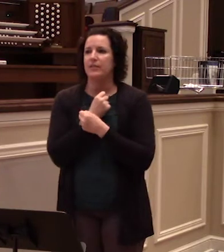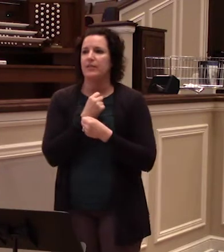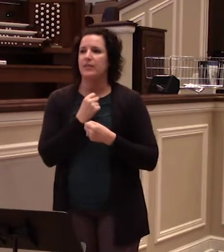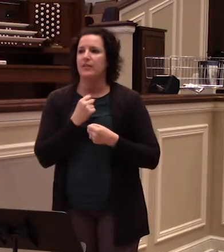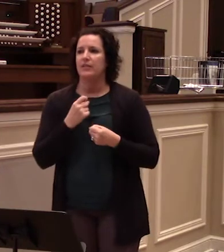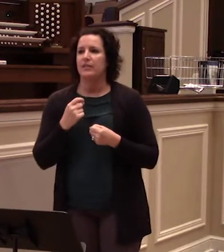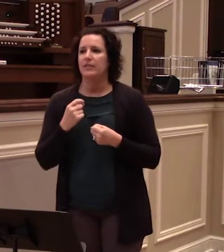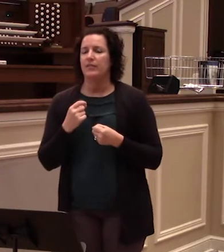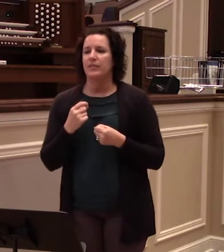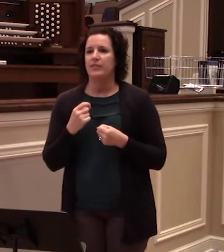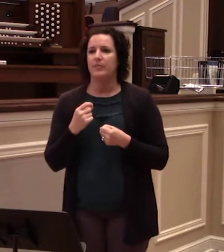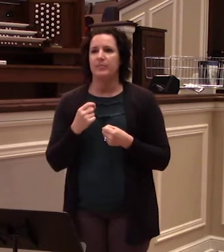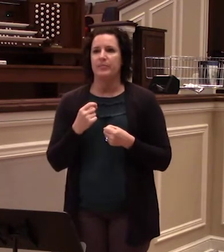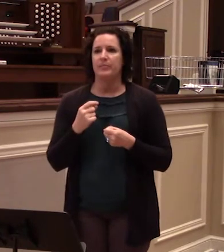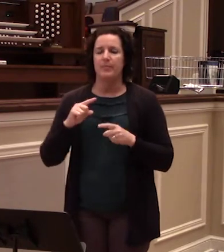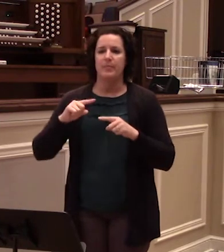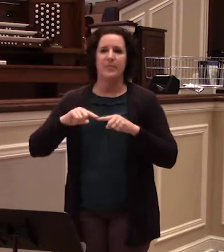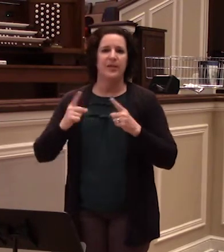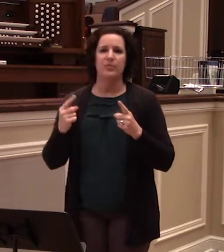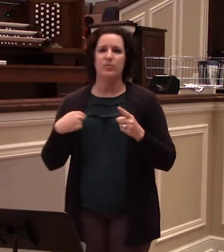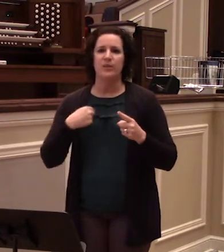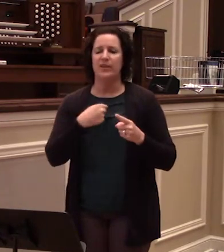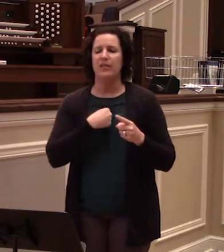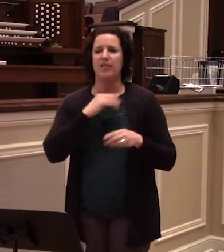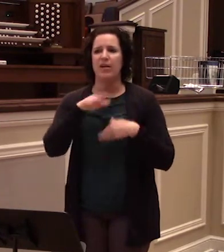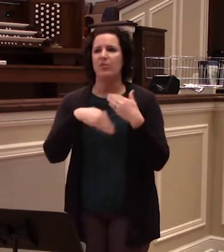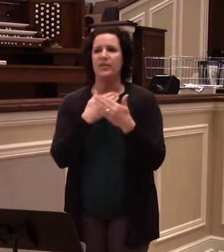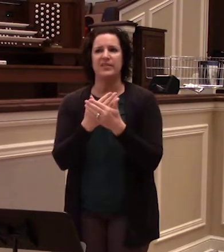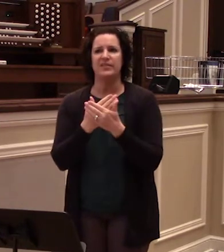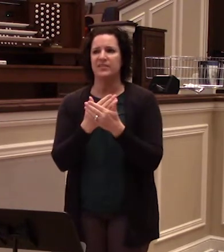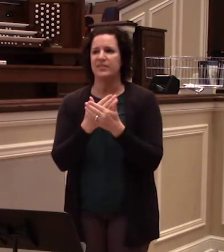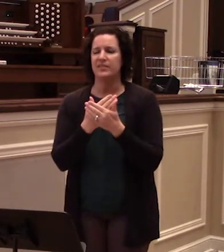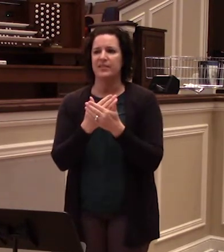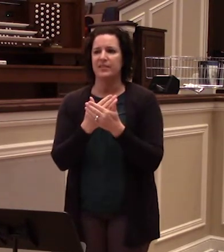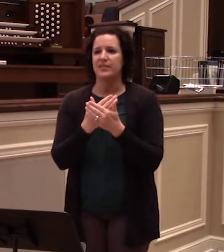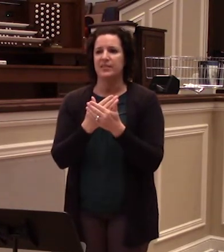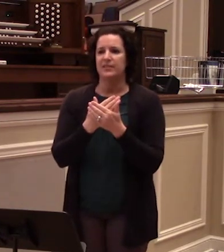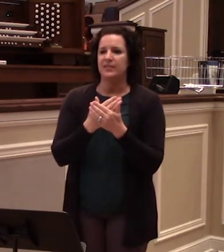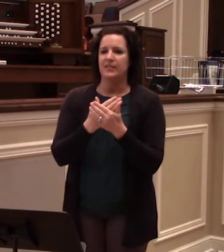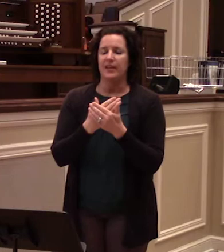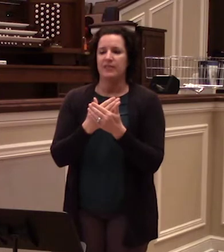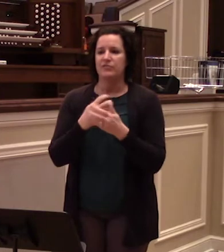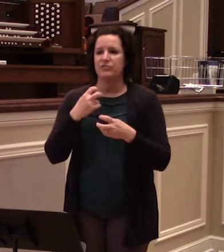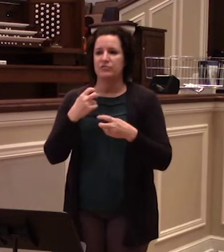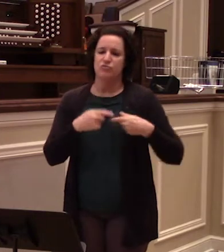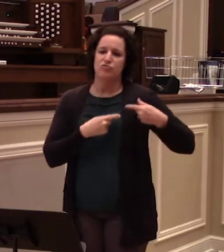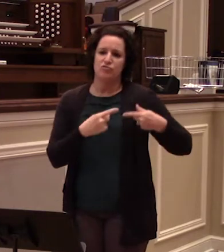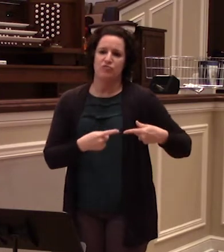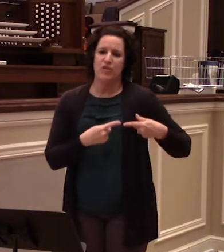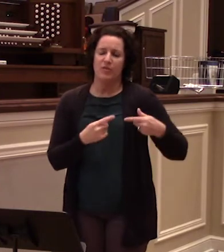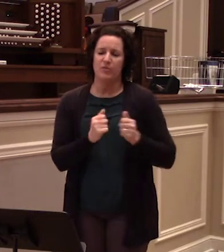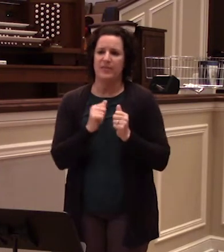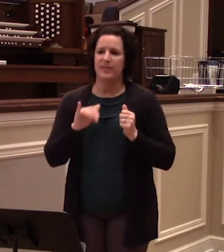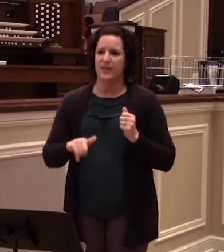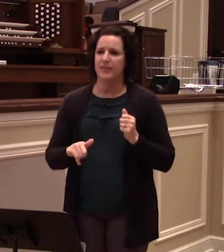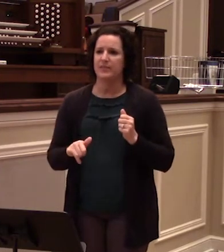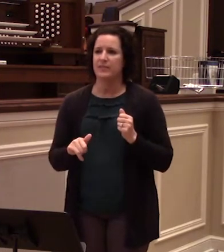always come up short. They always end up failing us. They're tainted and broken, as are